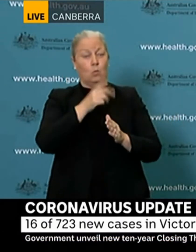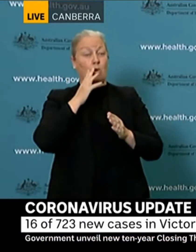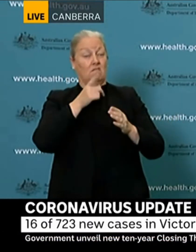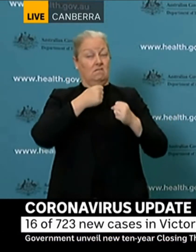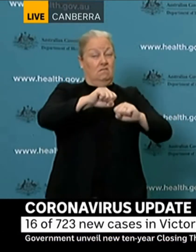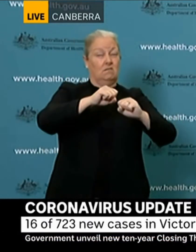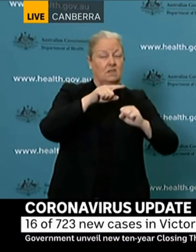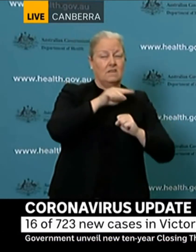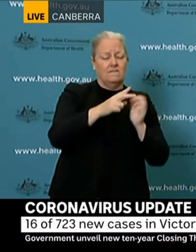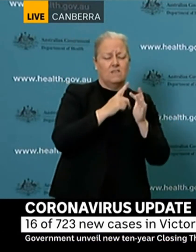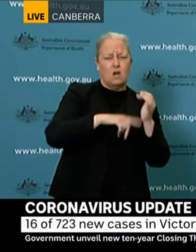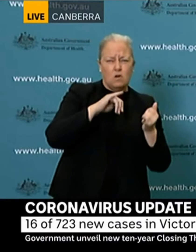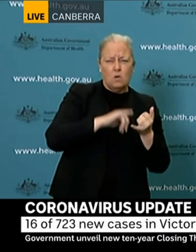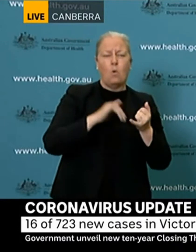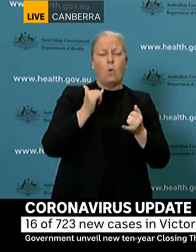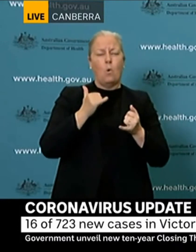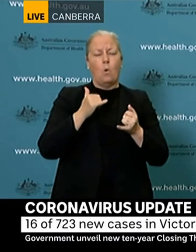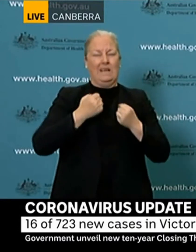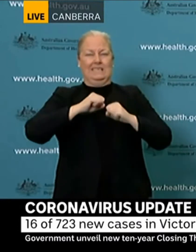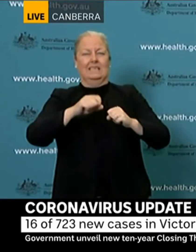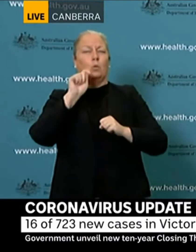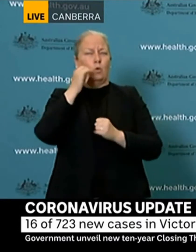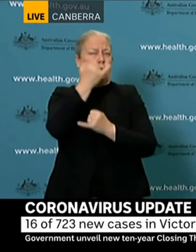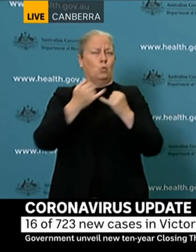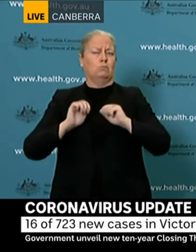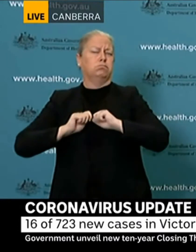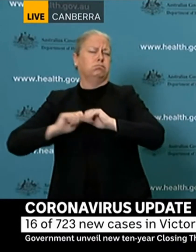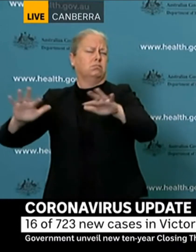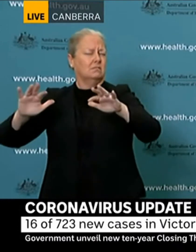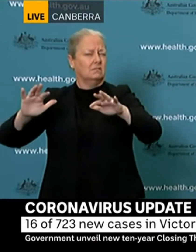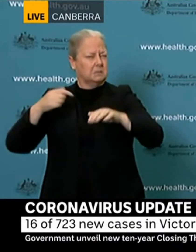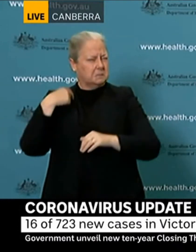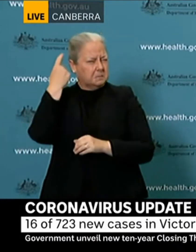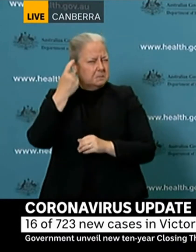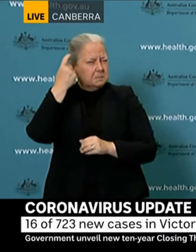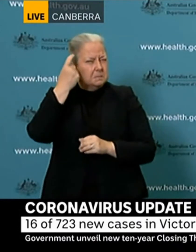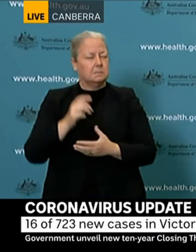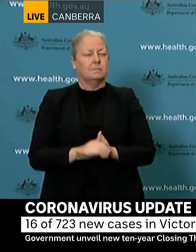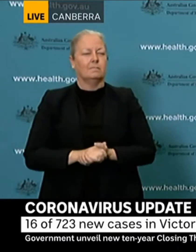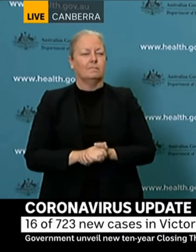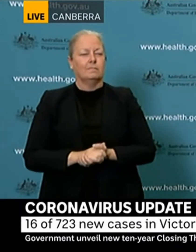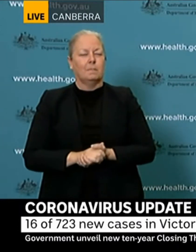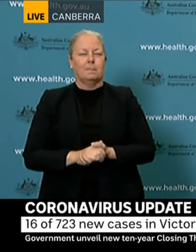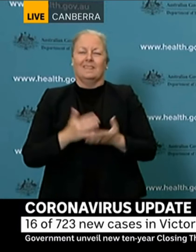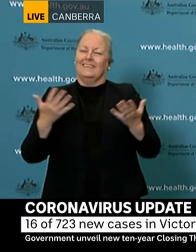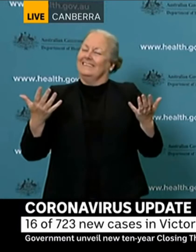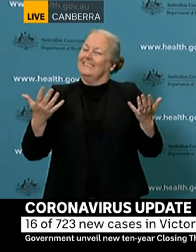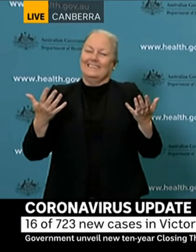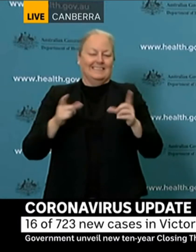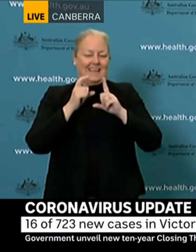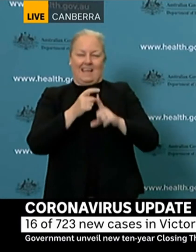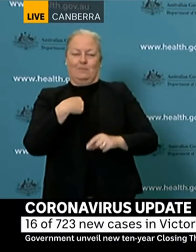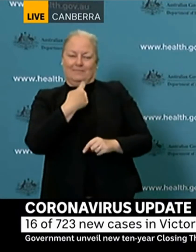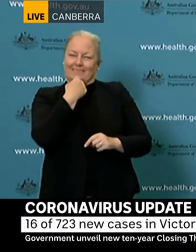that seem to, let it get out of control? Look, that's a difficult question to answer insofar